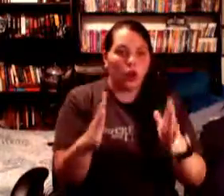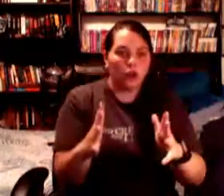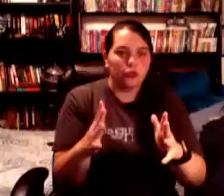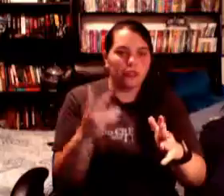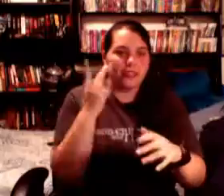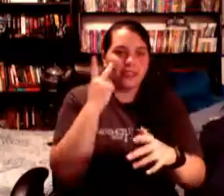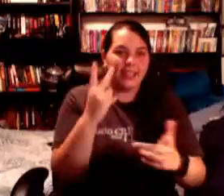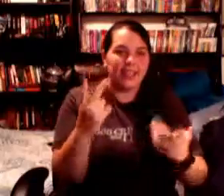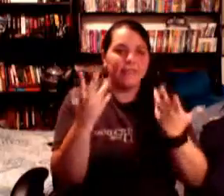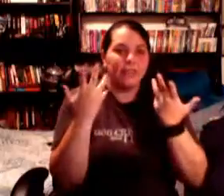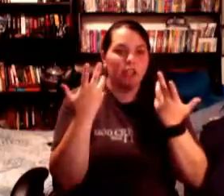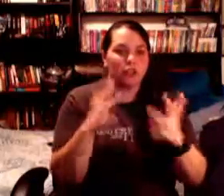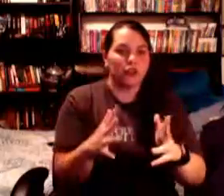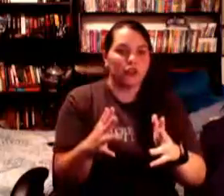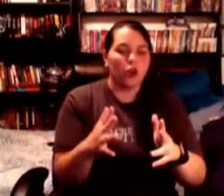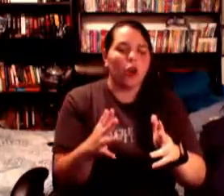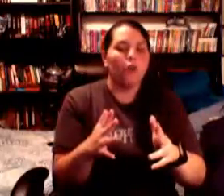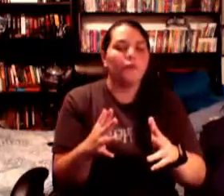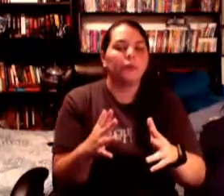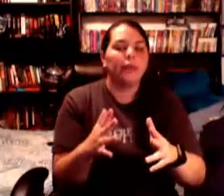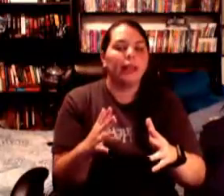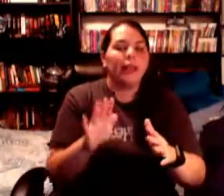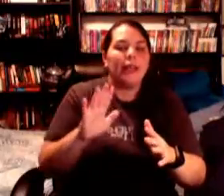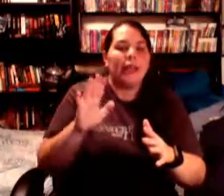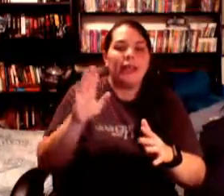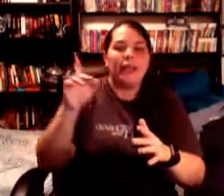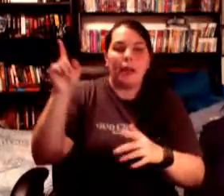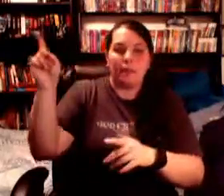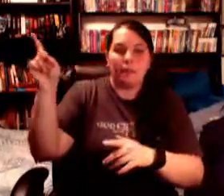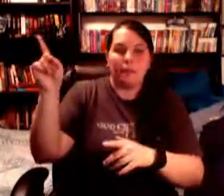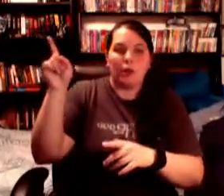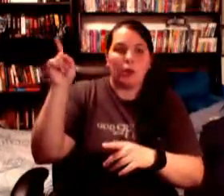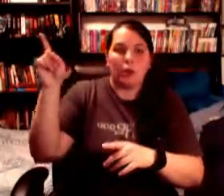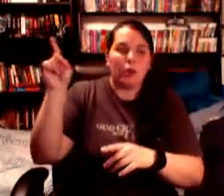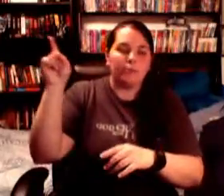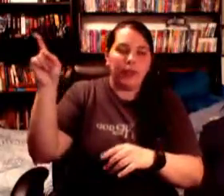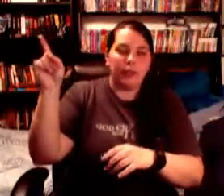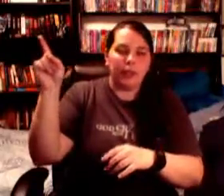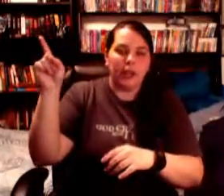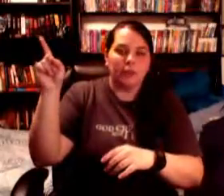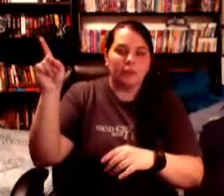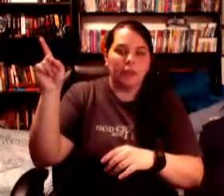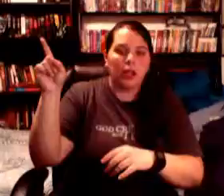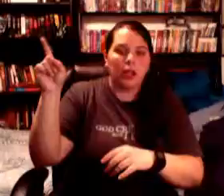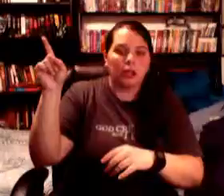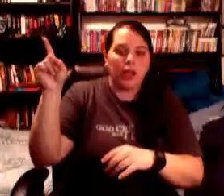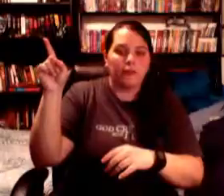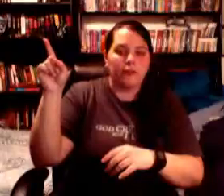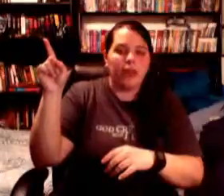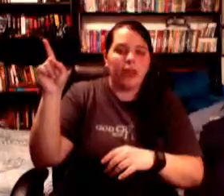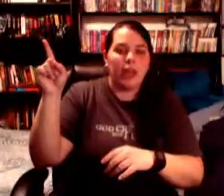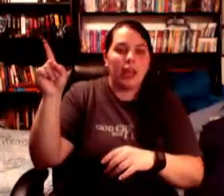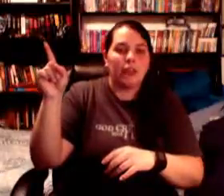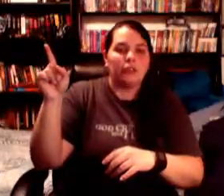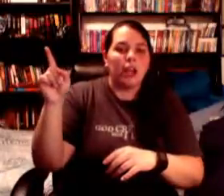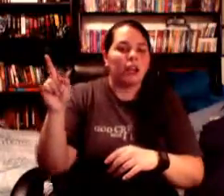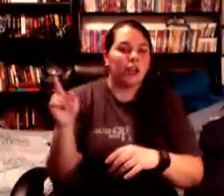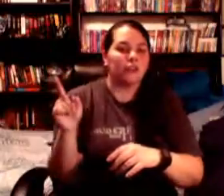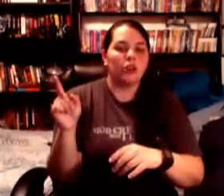saw, so it's see finish for saw him. We're going to point back up to there, to heaven. There is